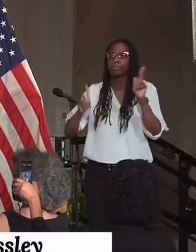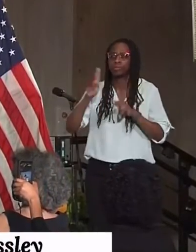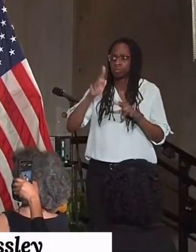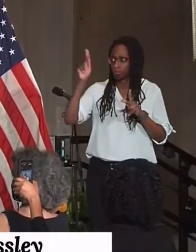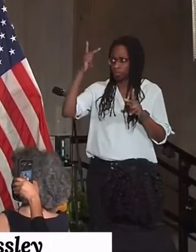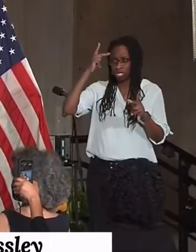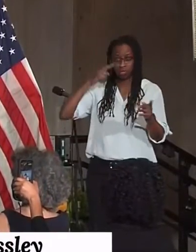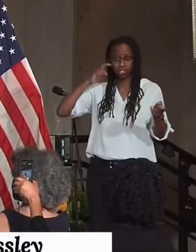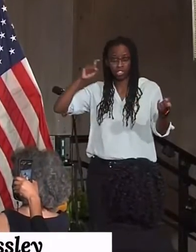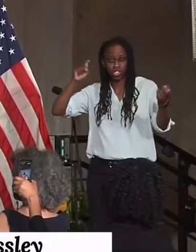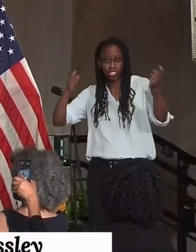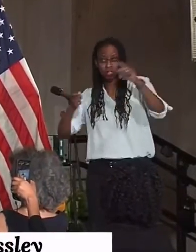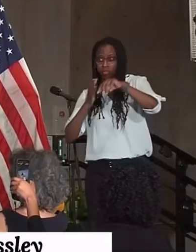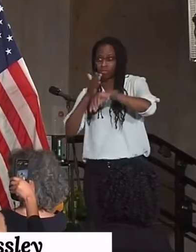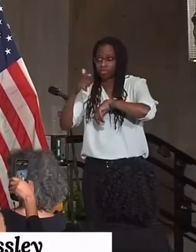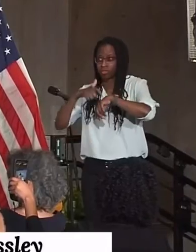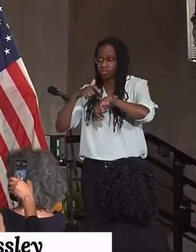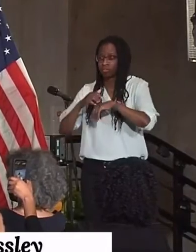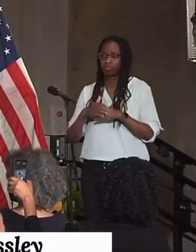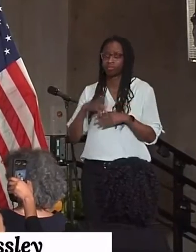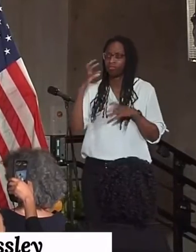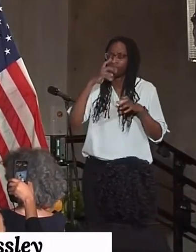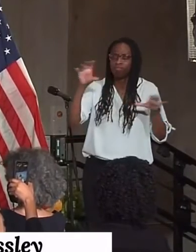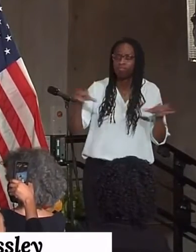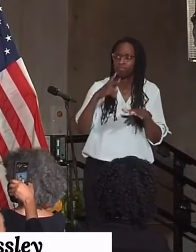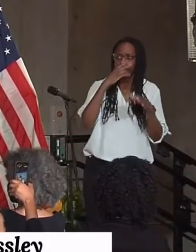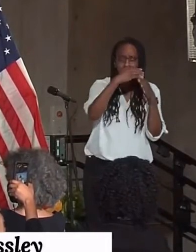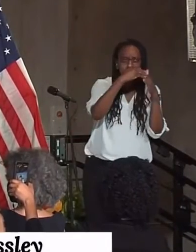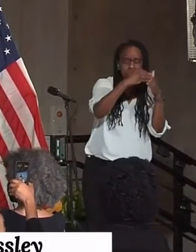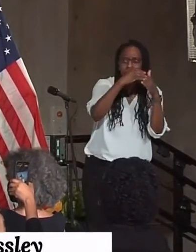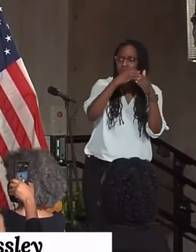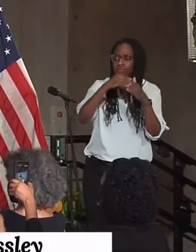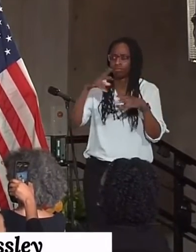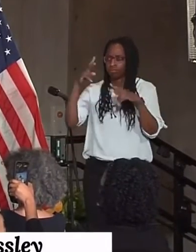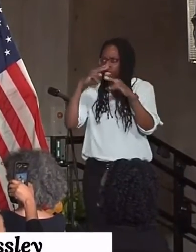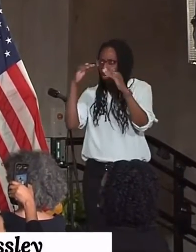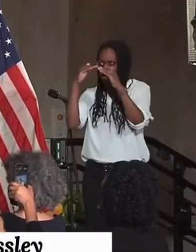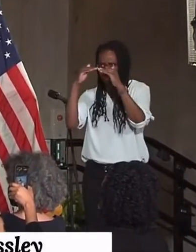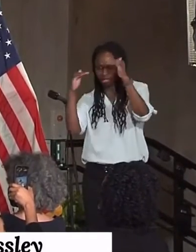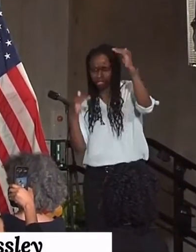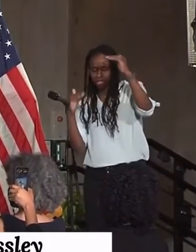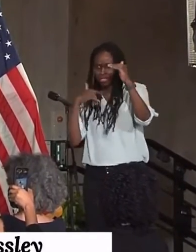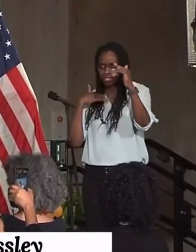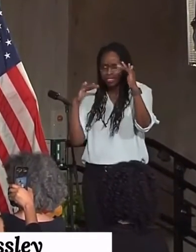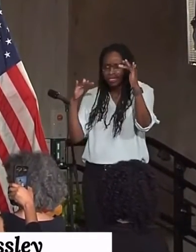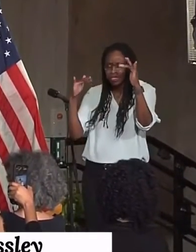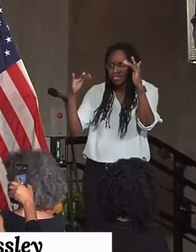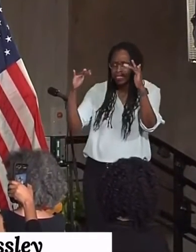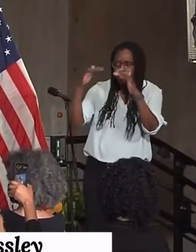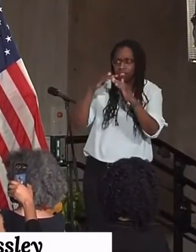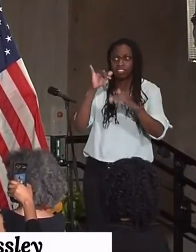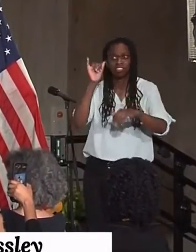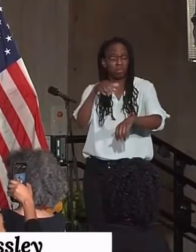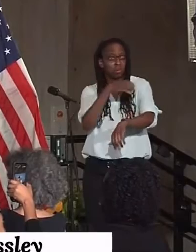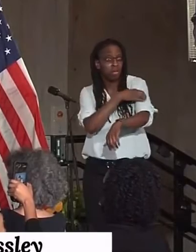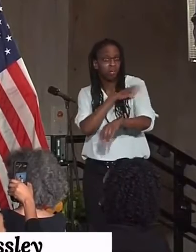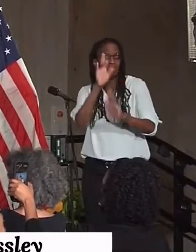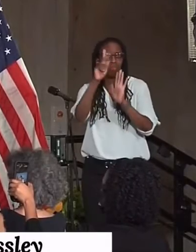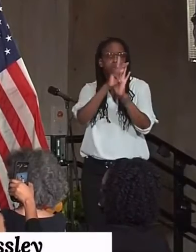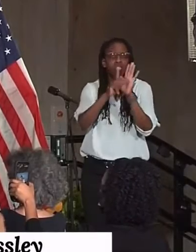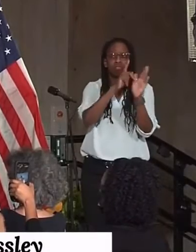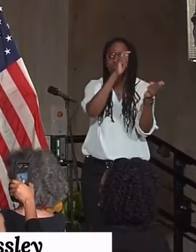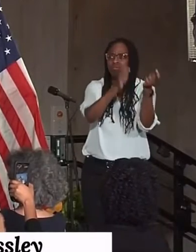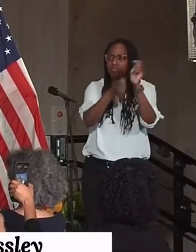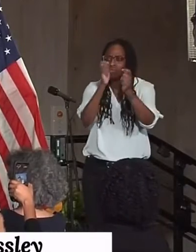strides made in leadership parity, in the corridors of power, and around policy and decision-making